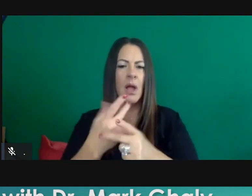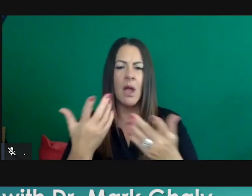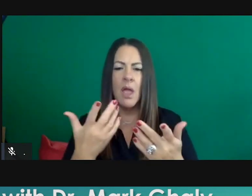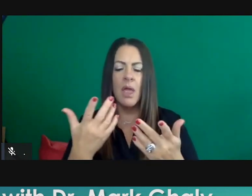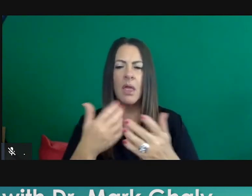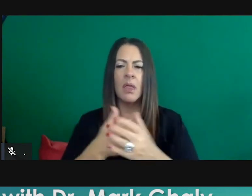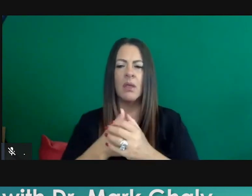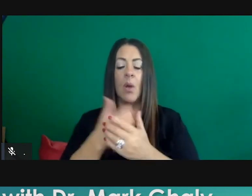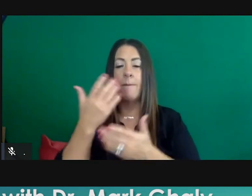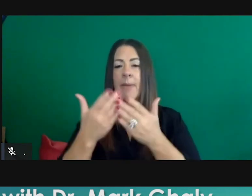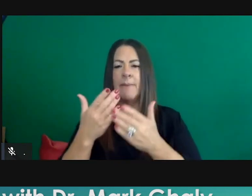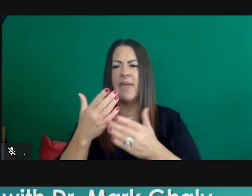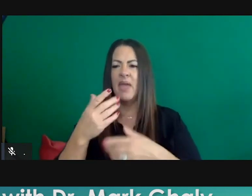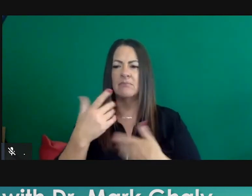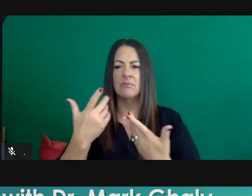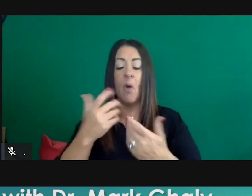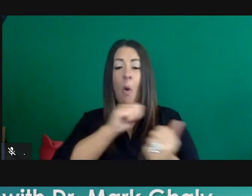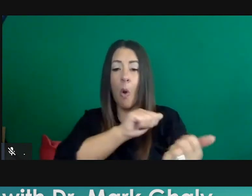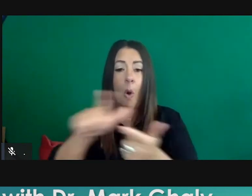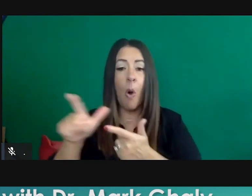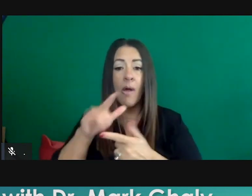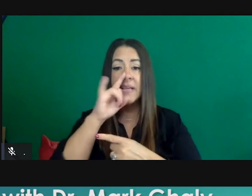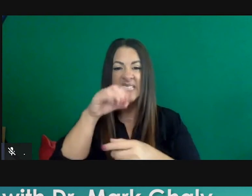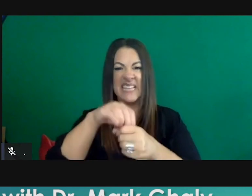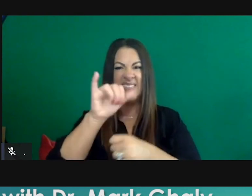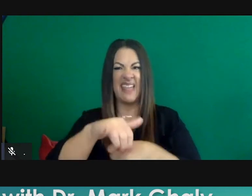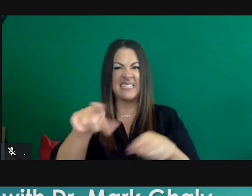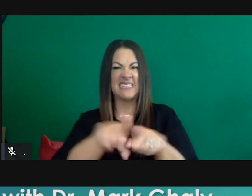cohorts in a classroom or an entire classroom being